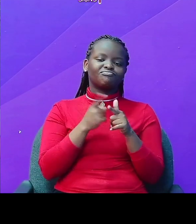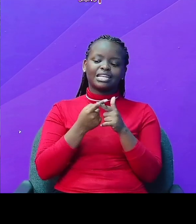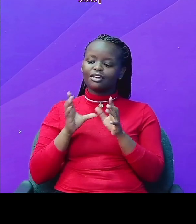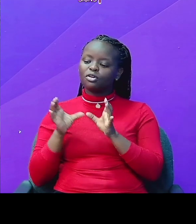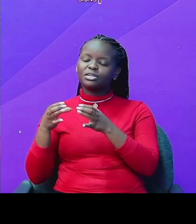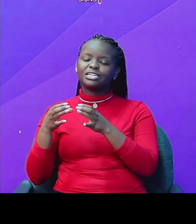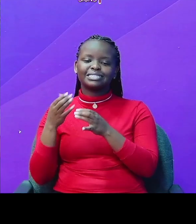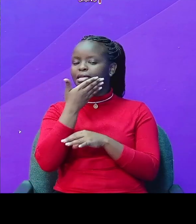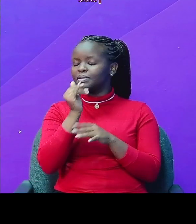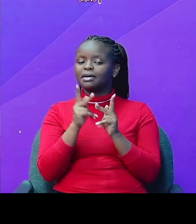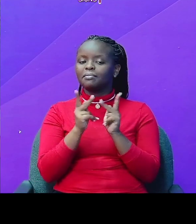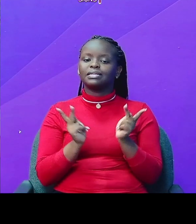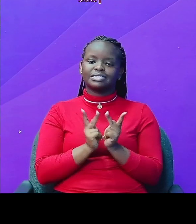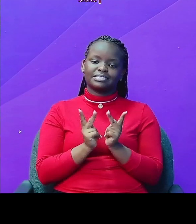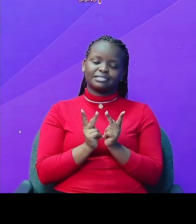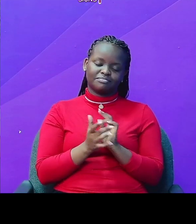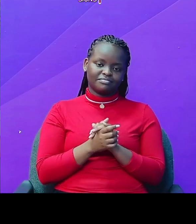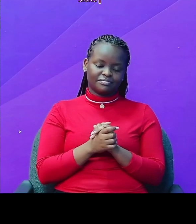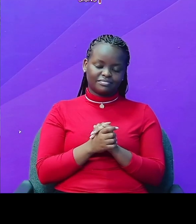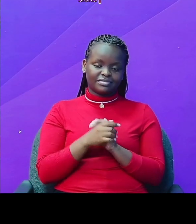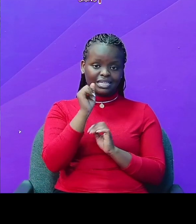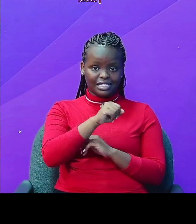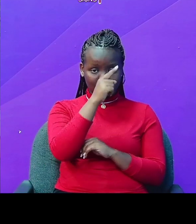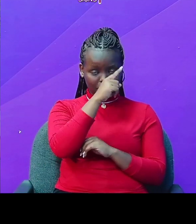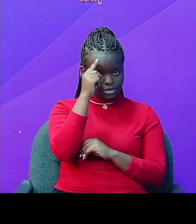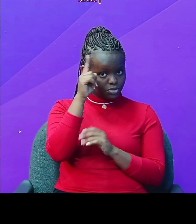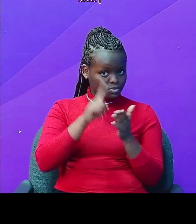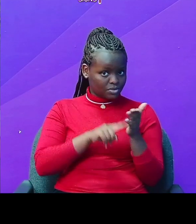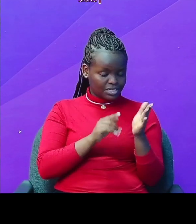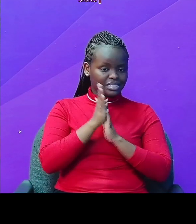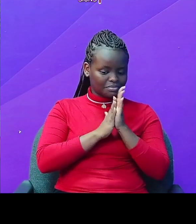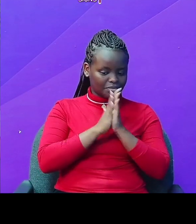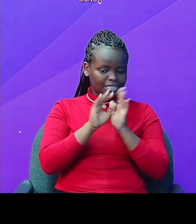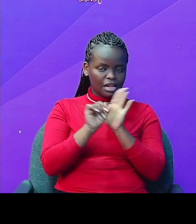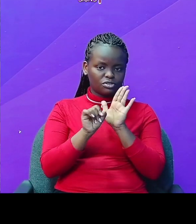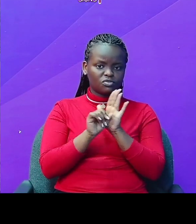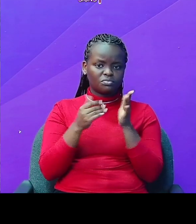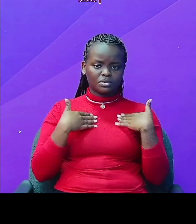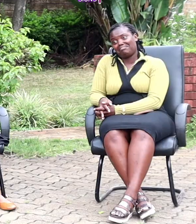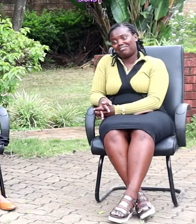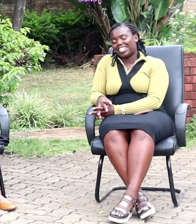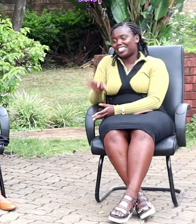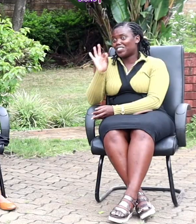to be and way to go. Yeah, because it inspires a lot of people.